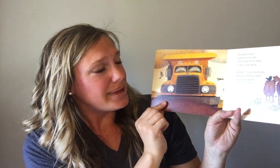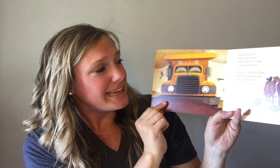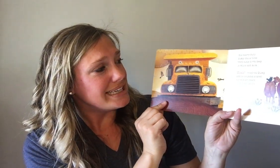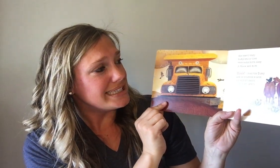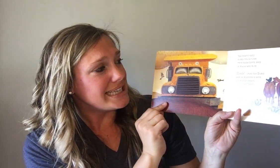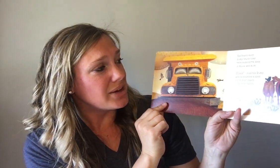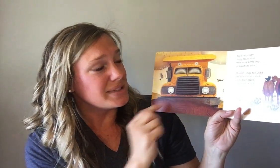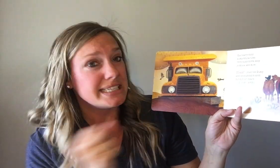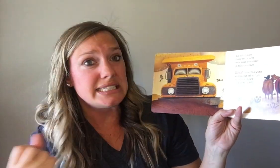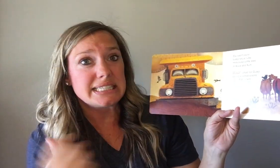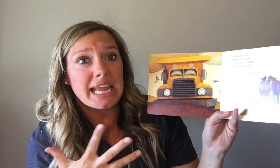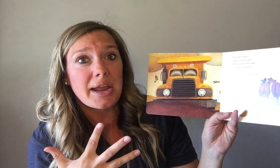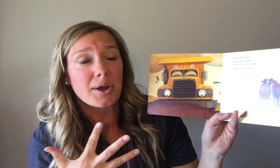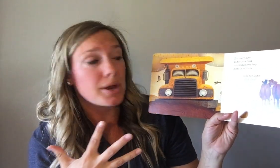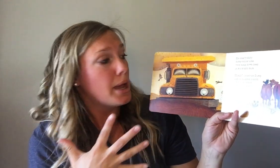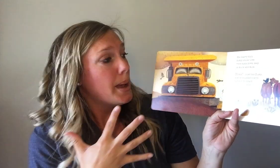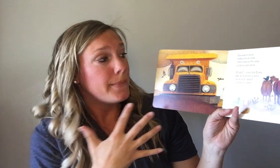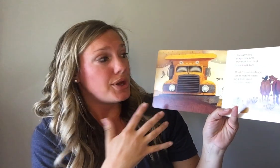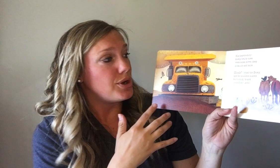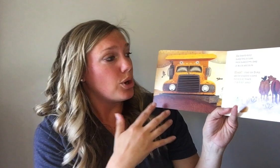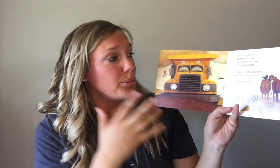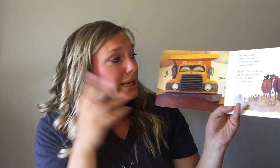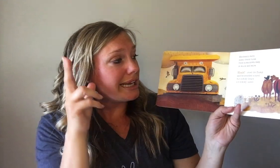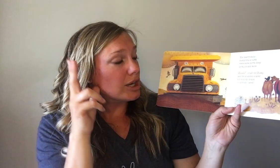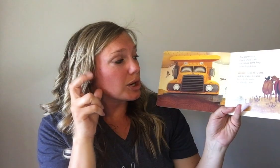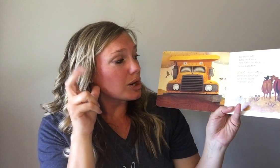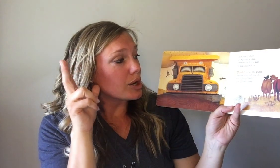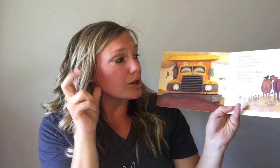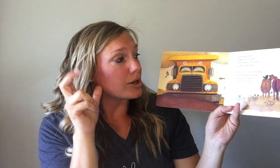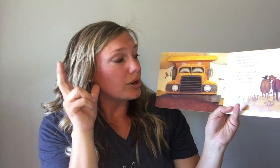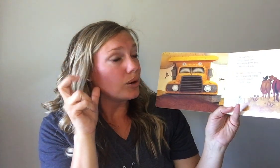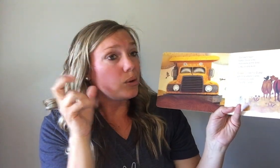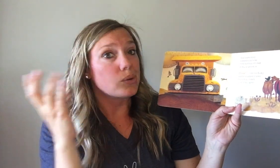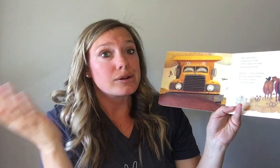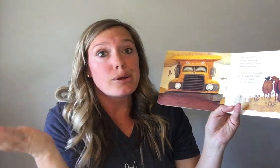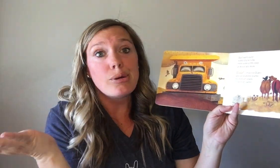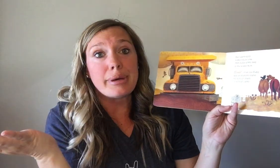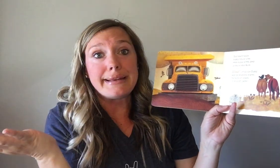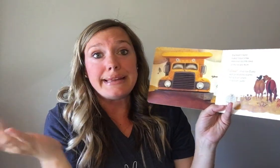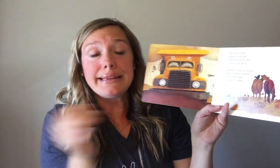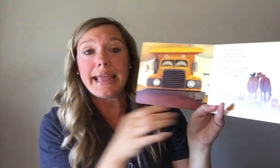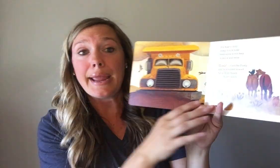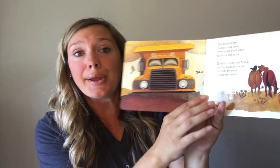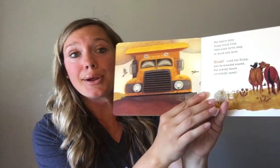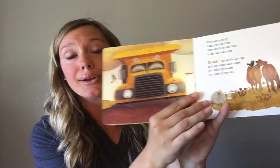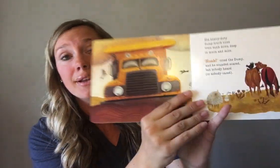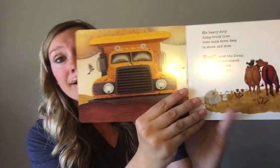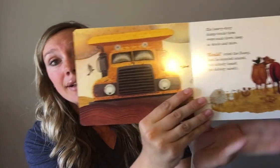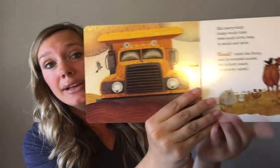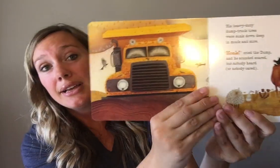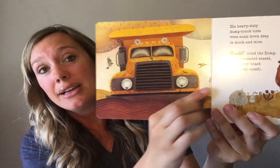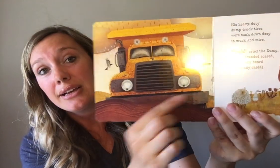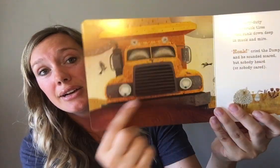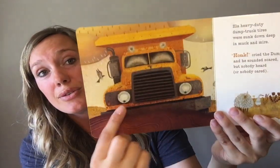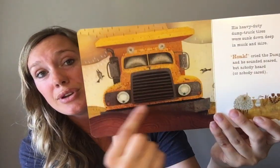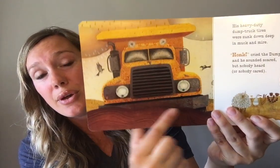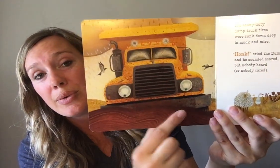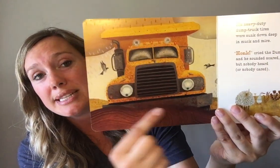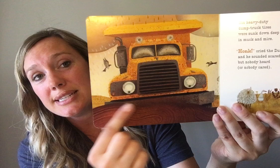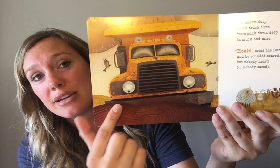and he sounded scared, but nobody heard. Or nobody cared. Oh no, what's the dump